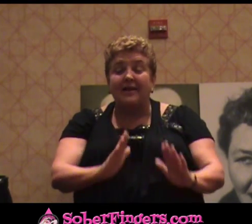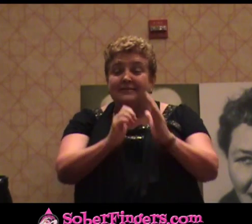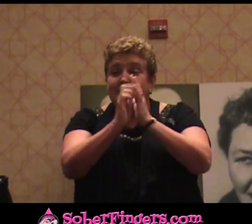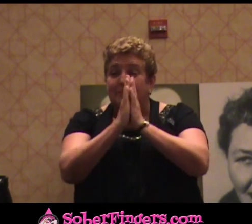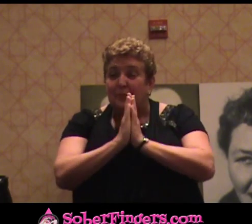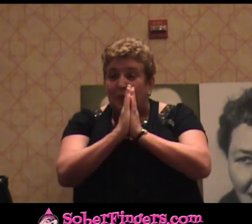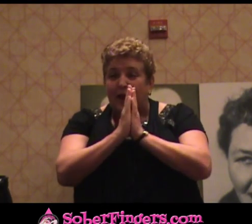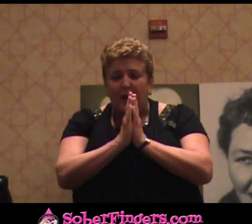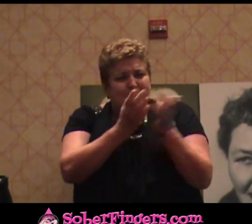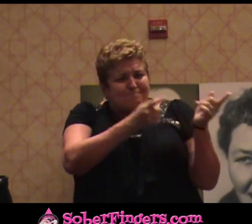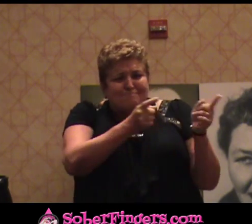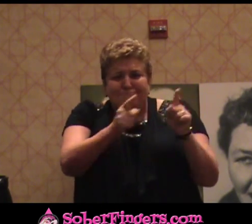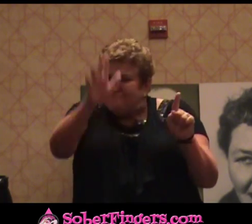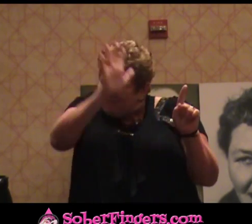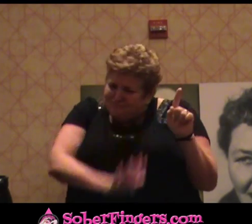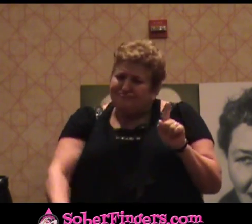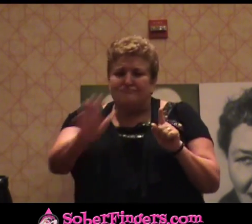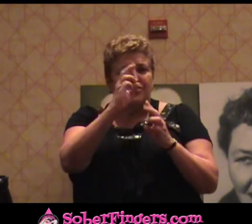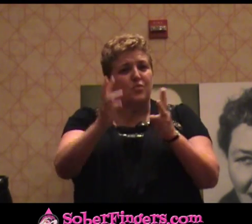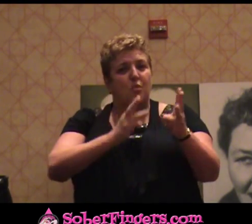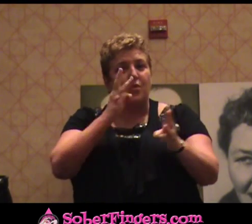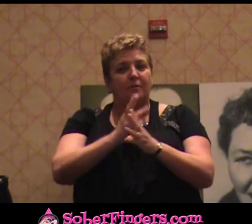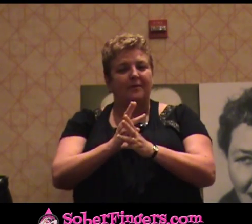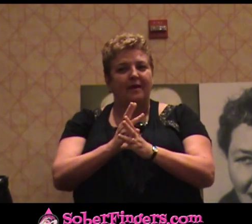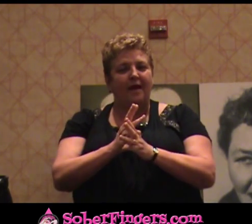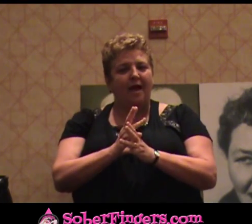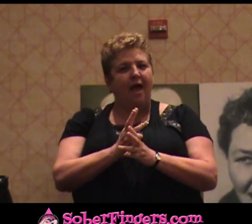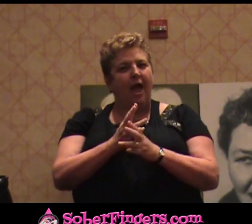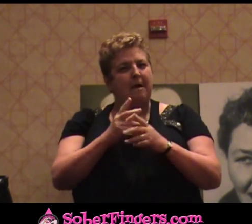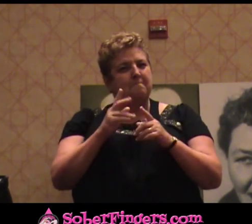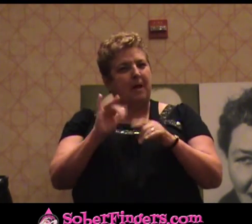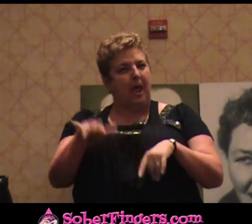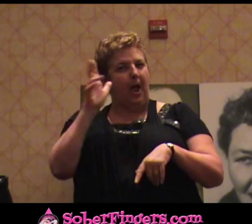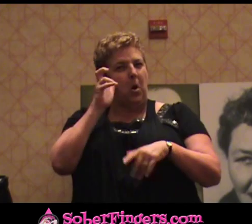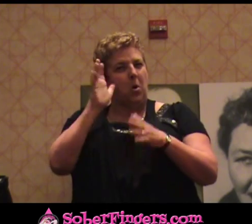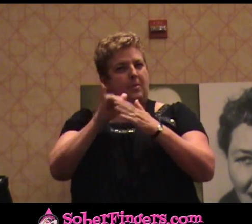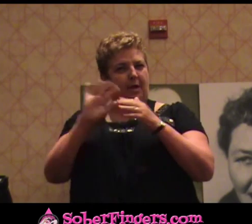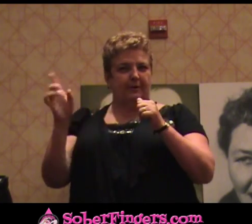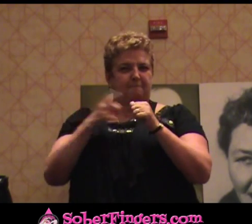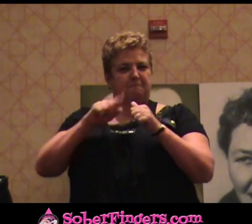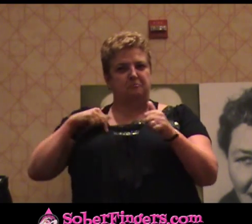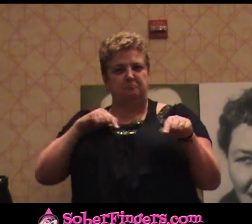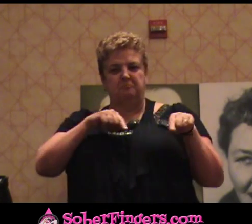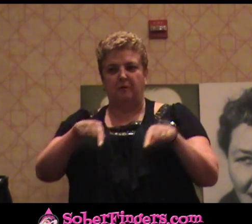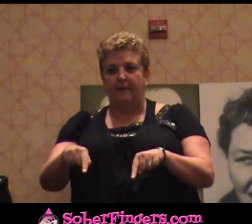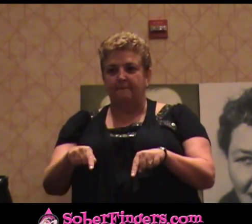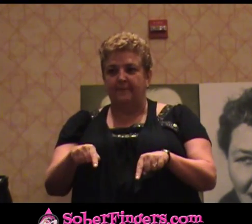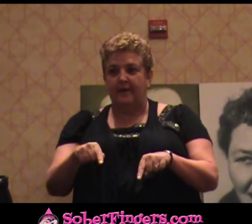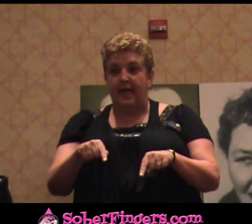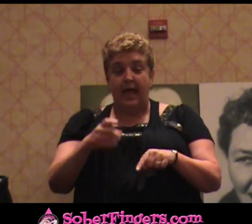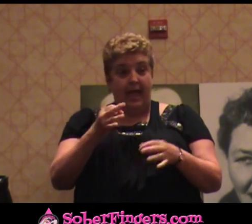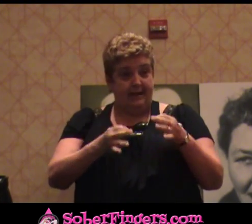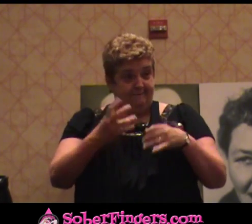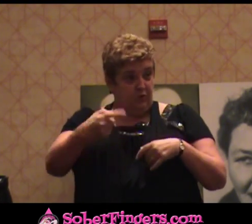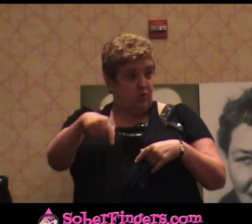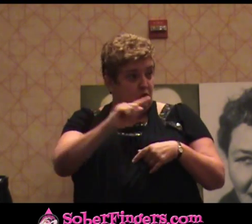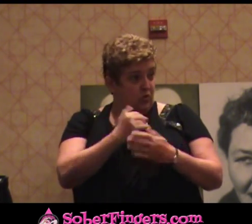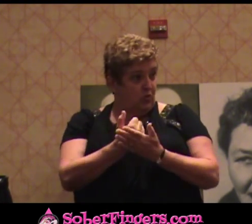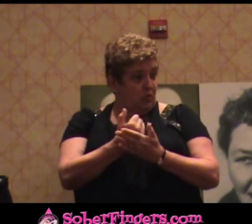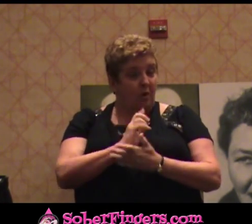world. And I heard that when I got here. And if you be new, we've been praying for you. And that but for the grace of God, you have been